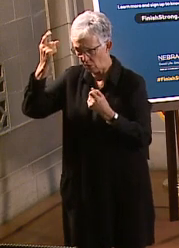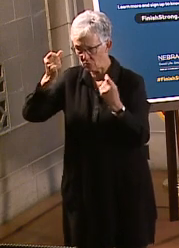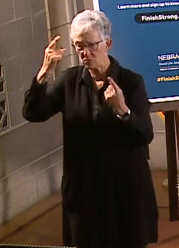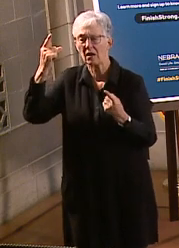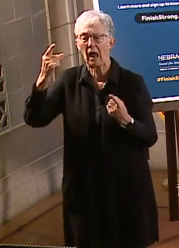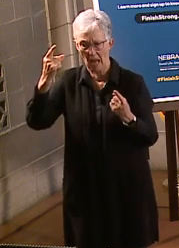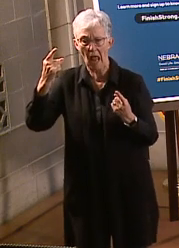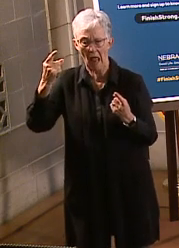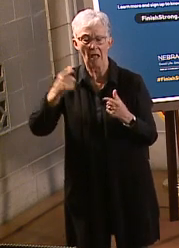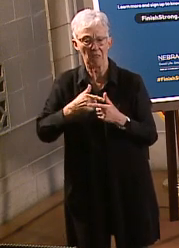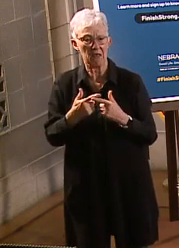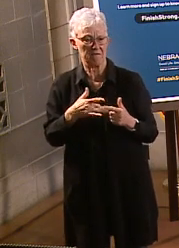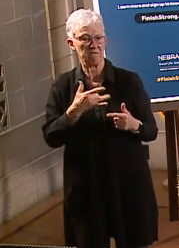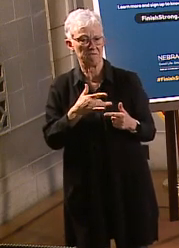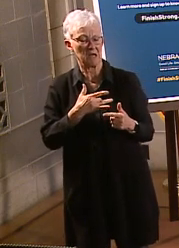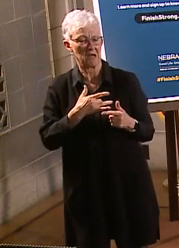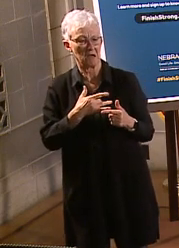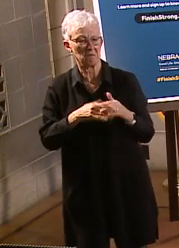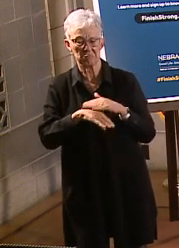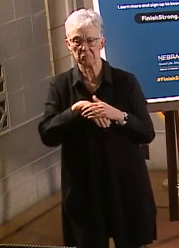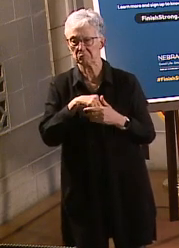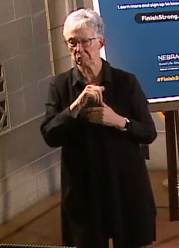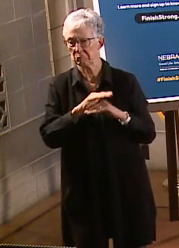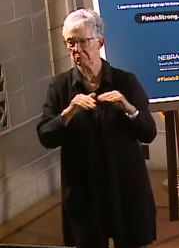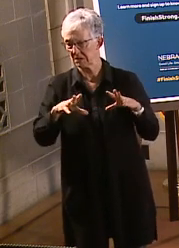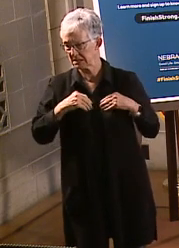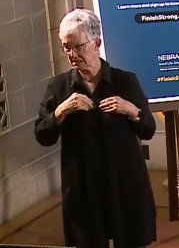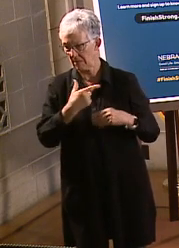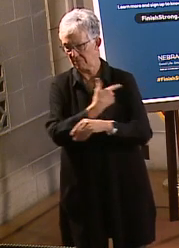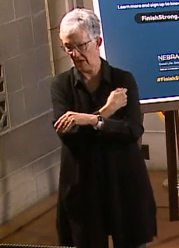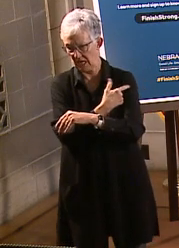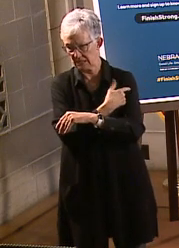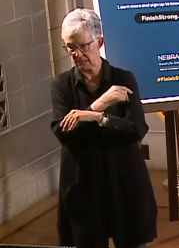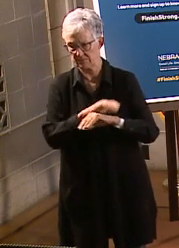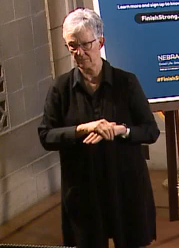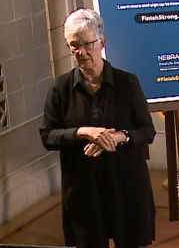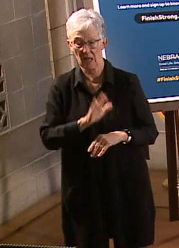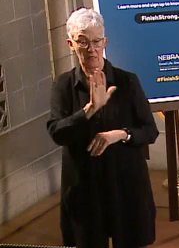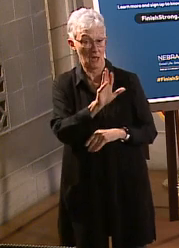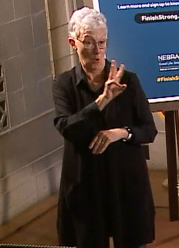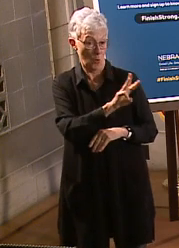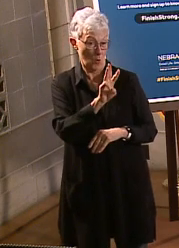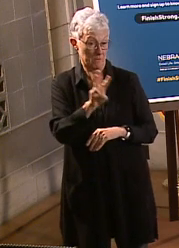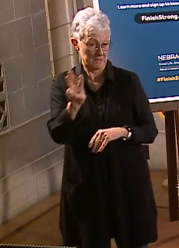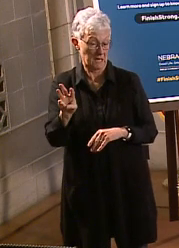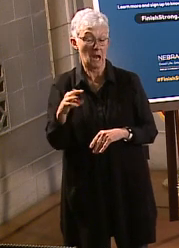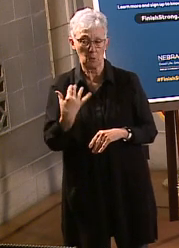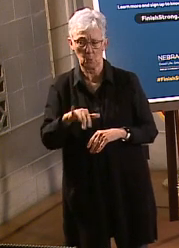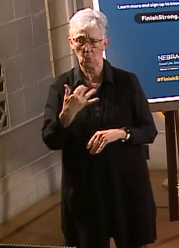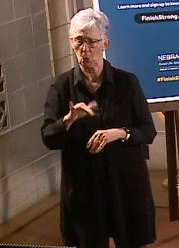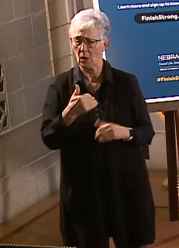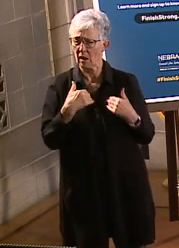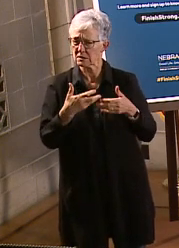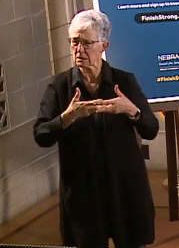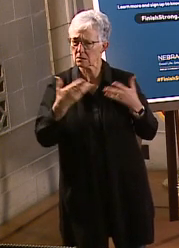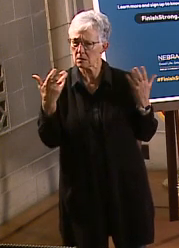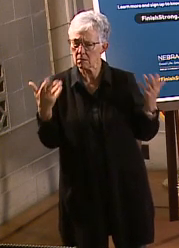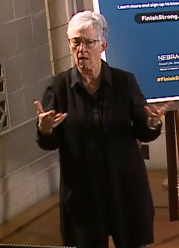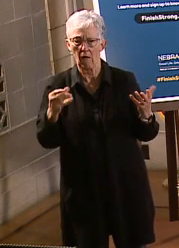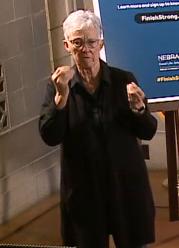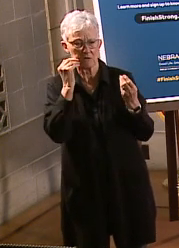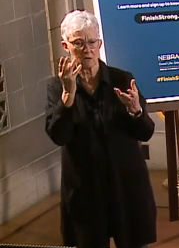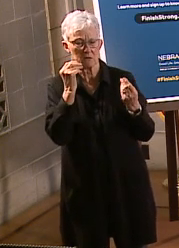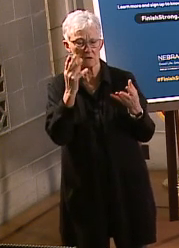vaccine. And I've been out to the website, and it's a really tremendous site. There's some great information available. And to access the site, go